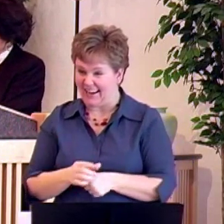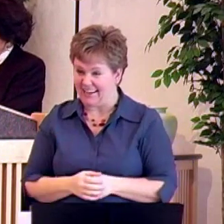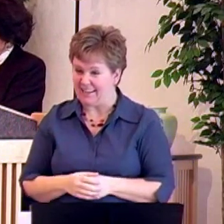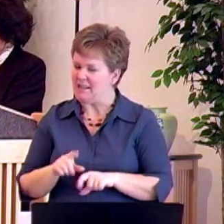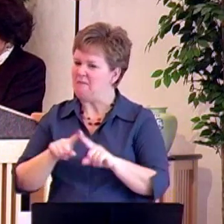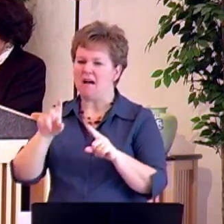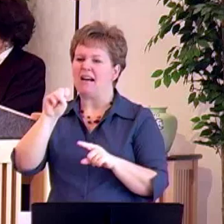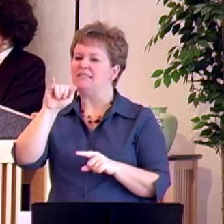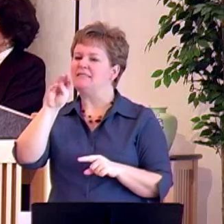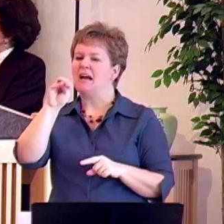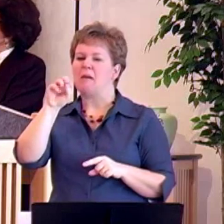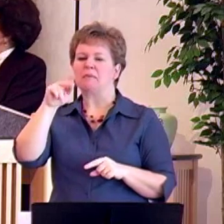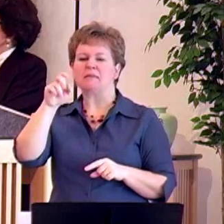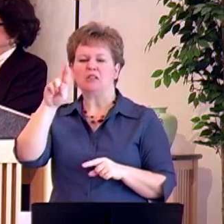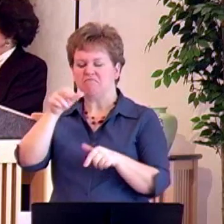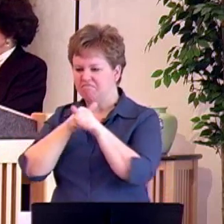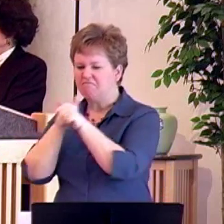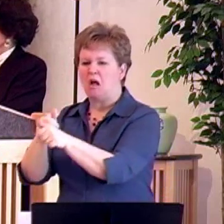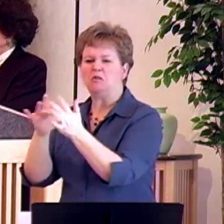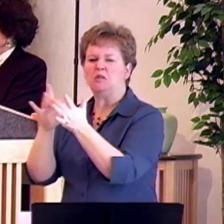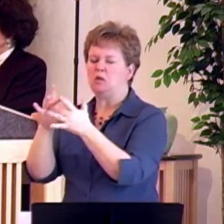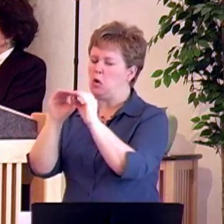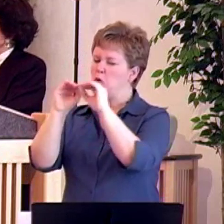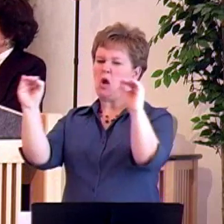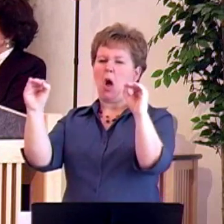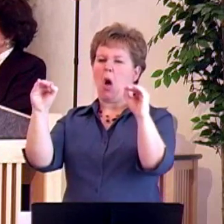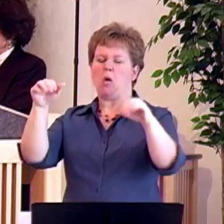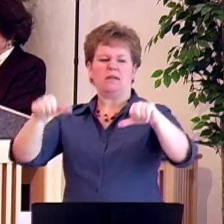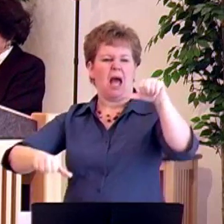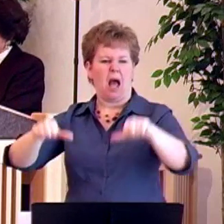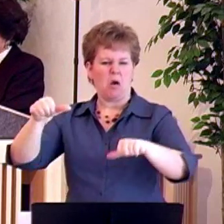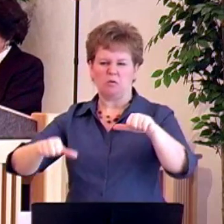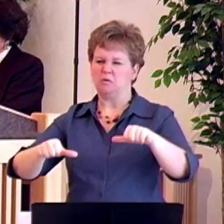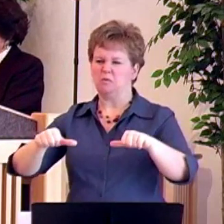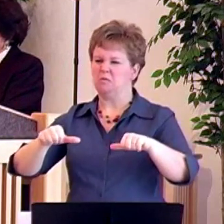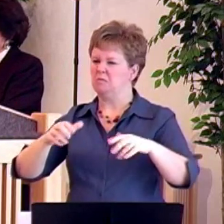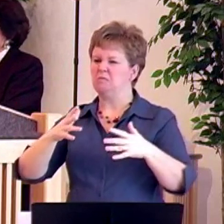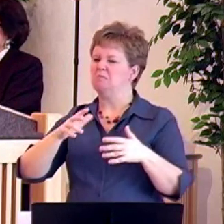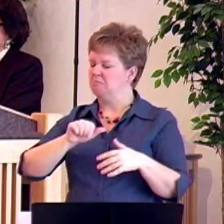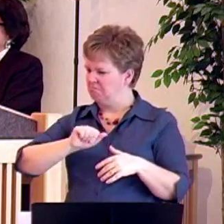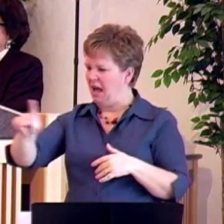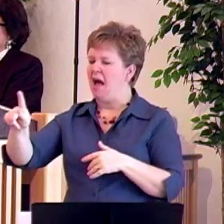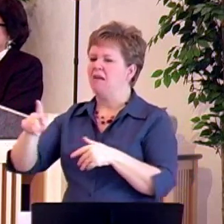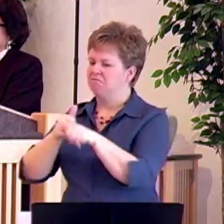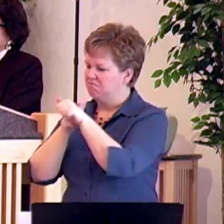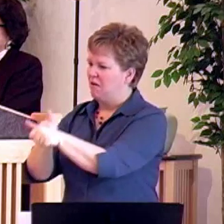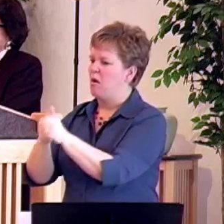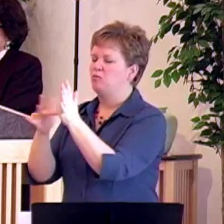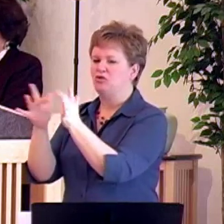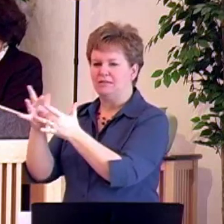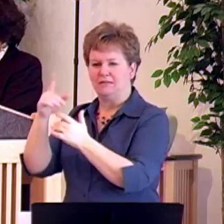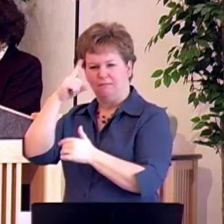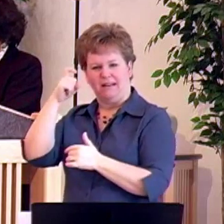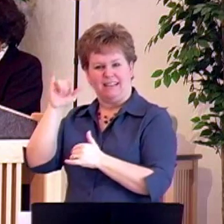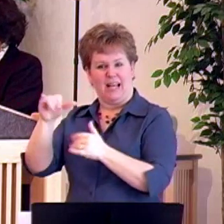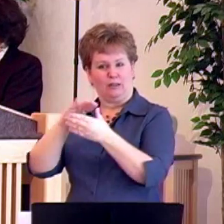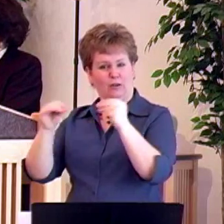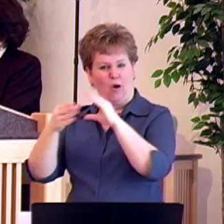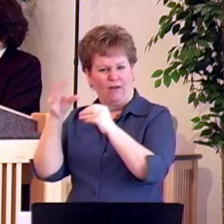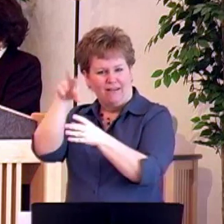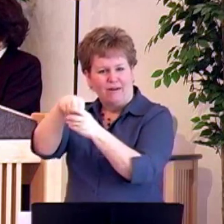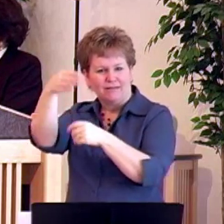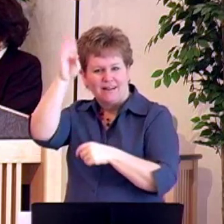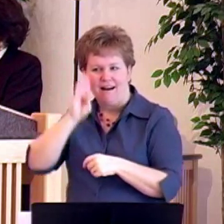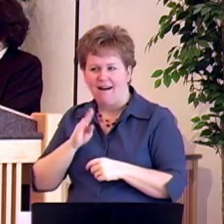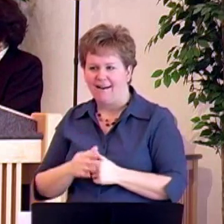fellow fishermen. There was no chance that they wouldn't go back out that day, because this is a story about God,